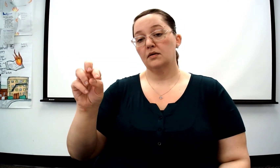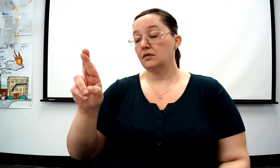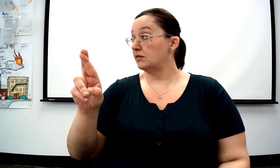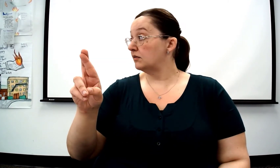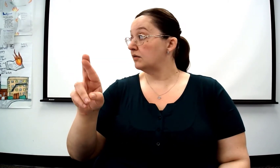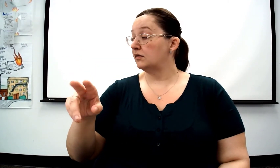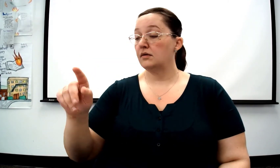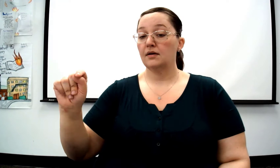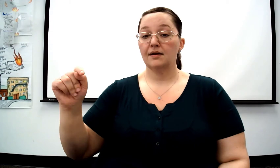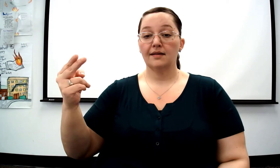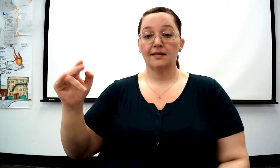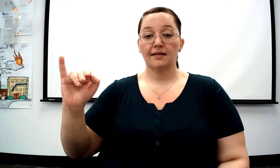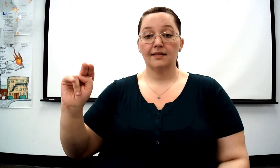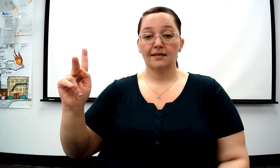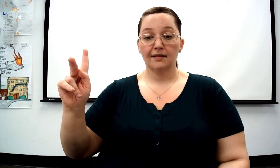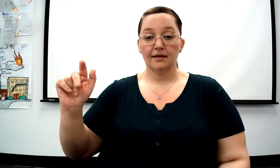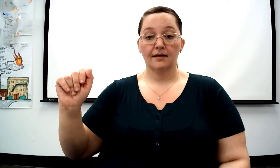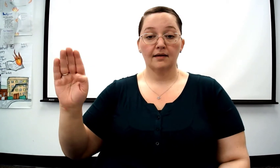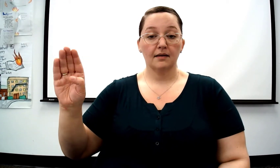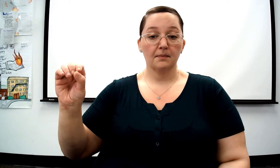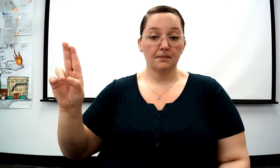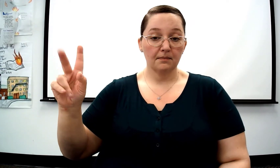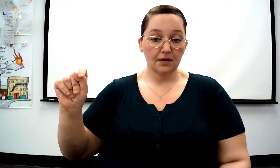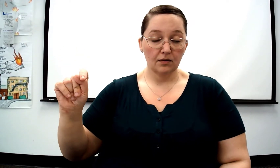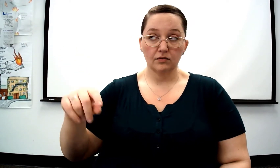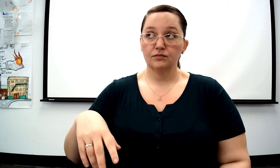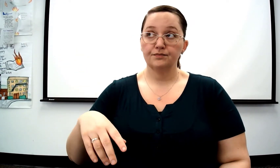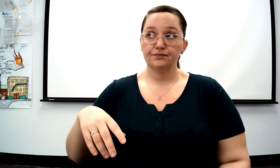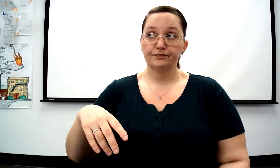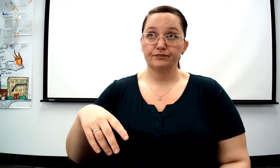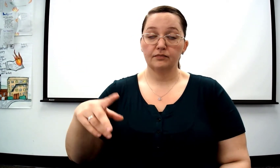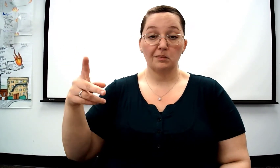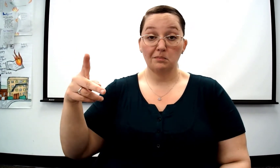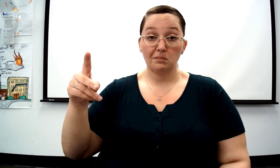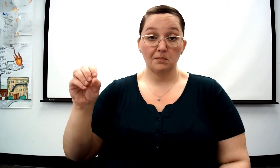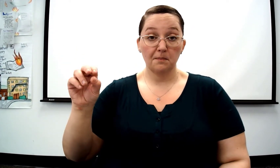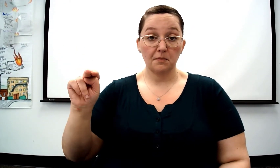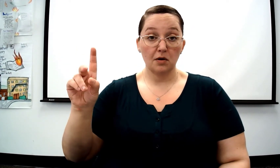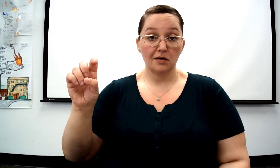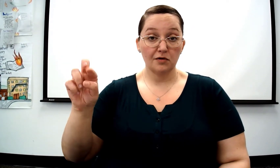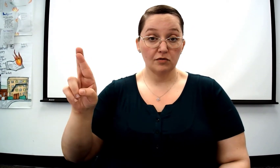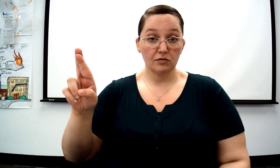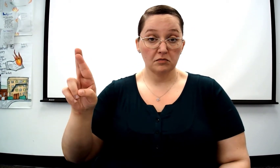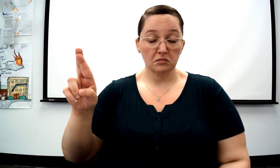14 is the sign wonder or think about. It can also mean to ponder.